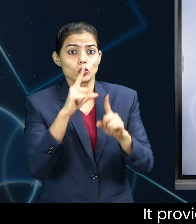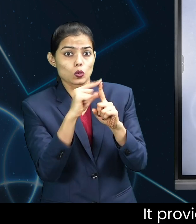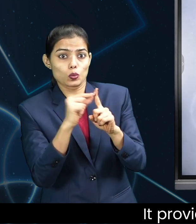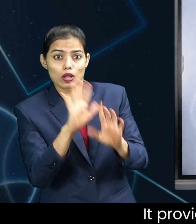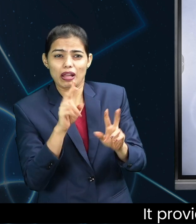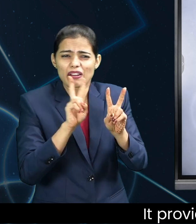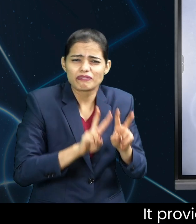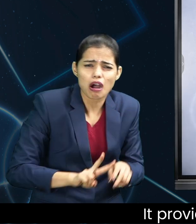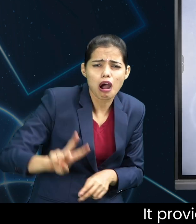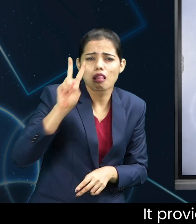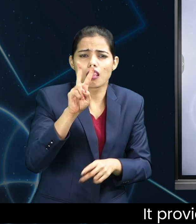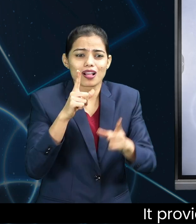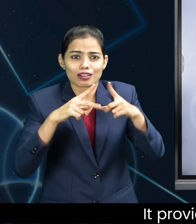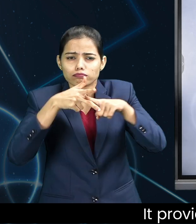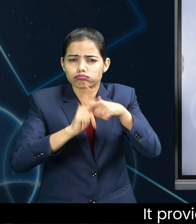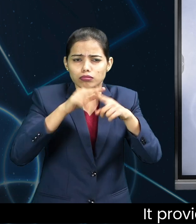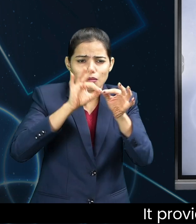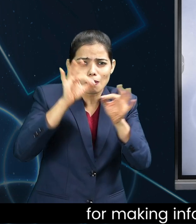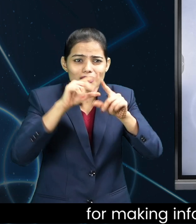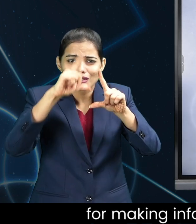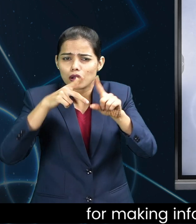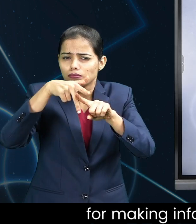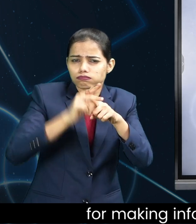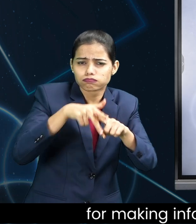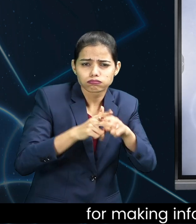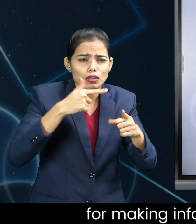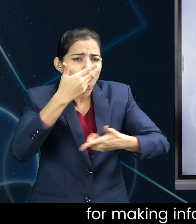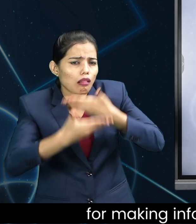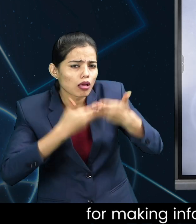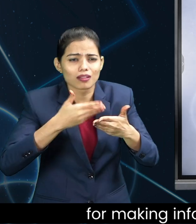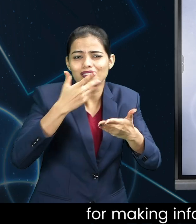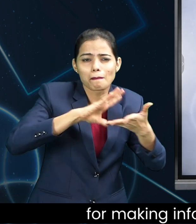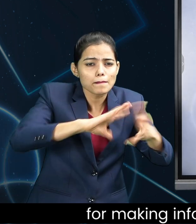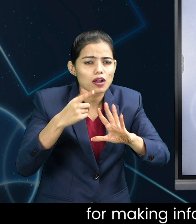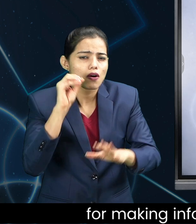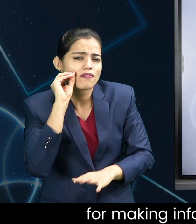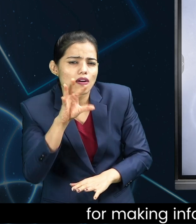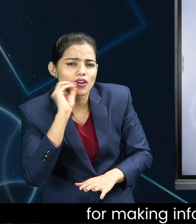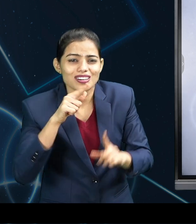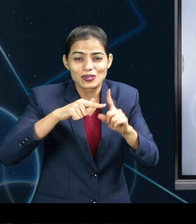It provides valuable tools and techniques for making informed decisions and drawing conclusions from the